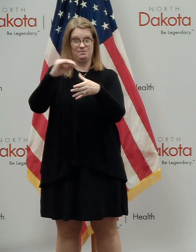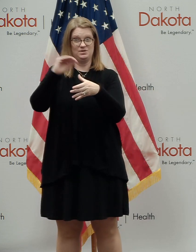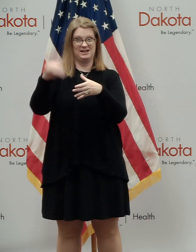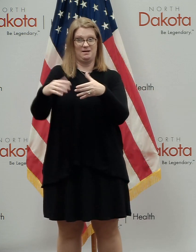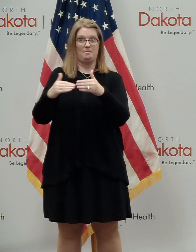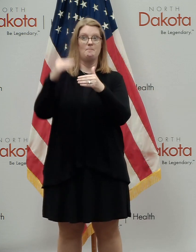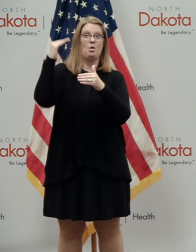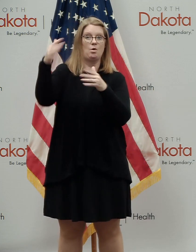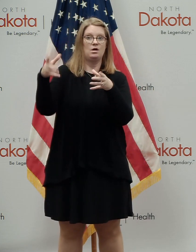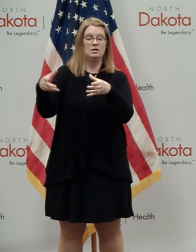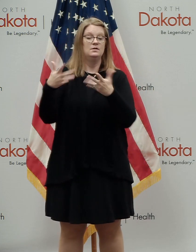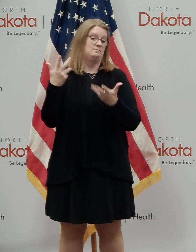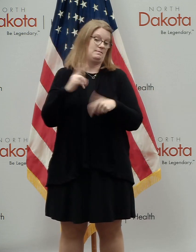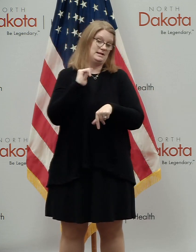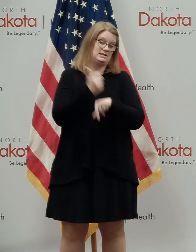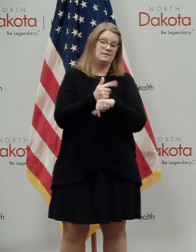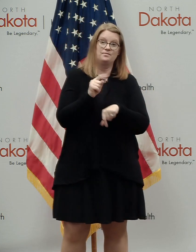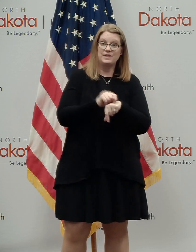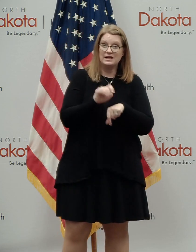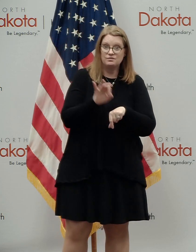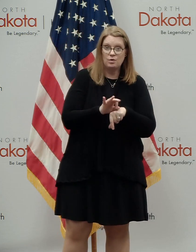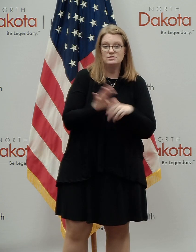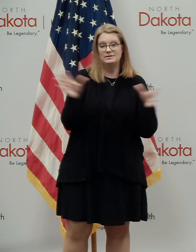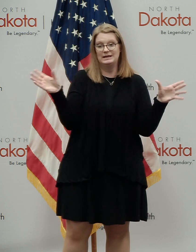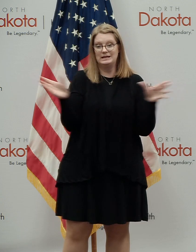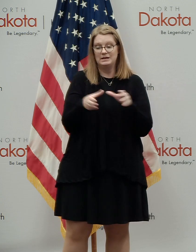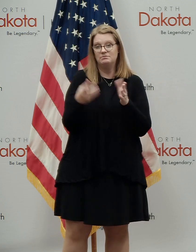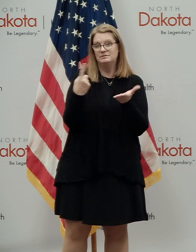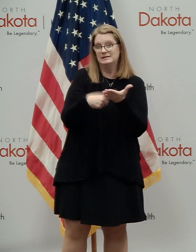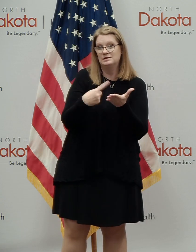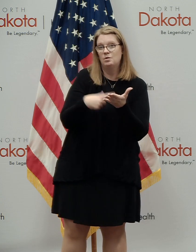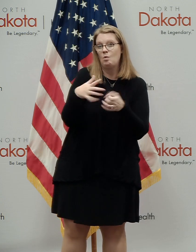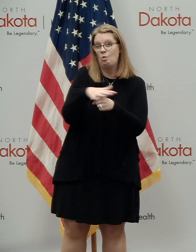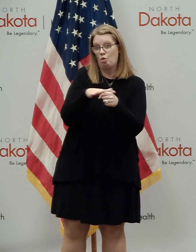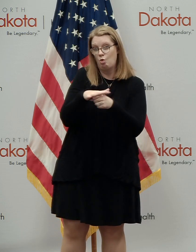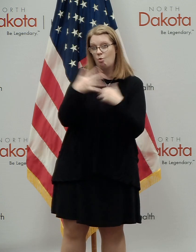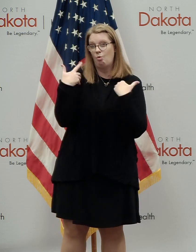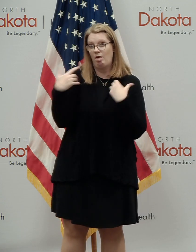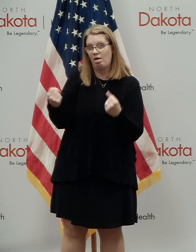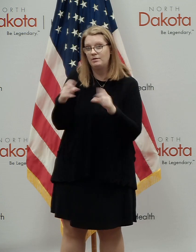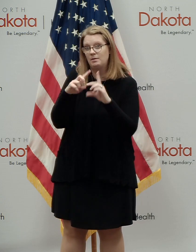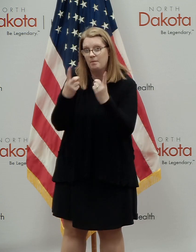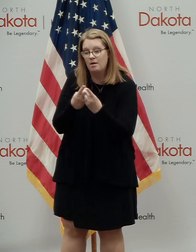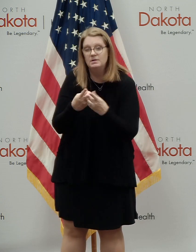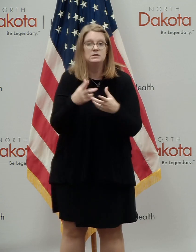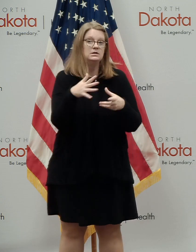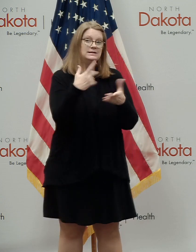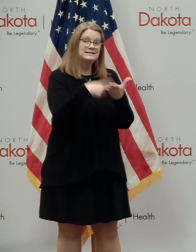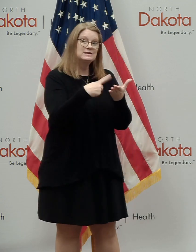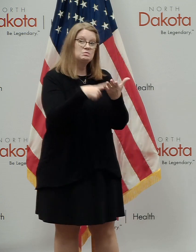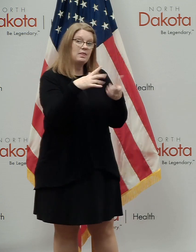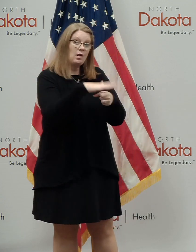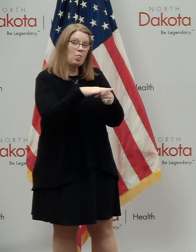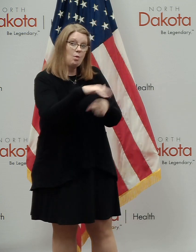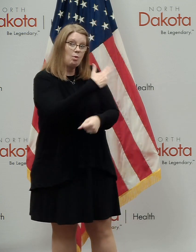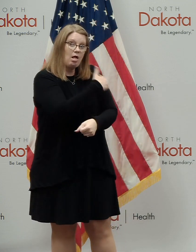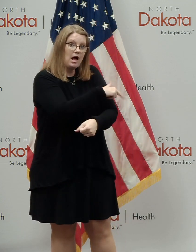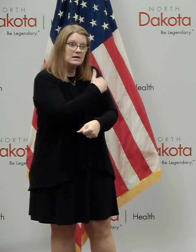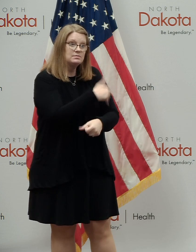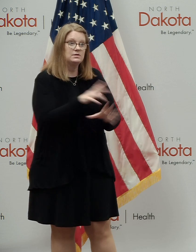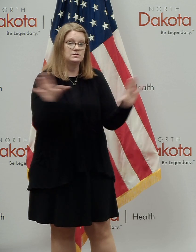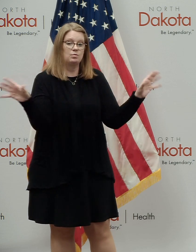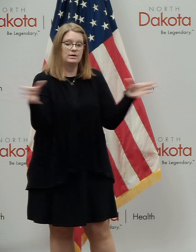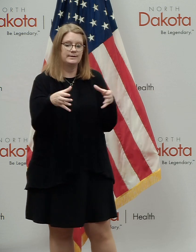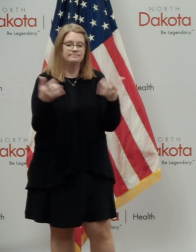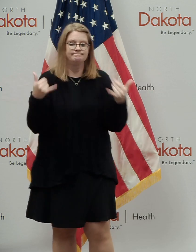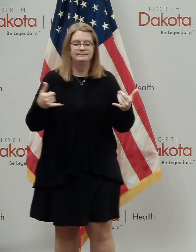task force, they should create one. They should get together. They should be talking to their local health officials. They should be talking to their local hospitals, and they should get together